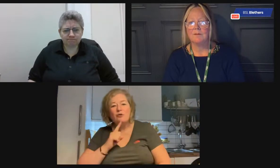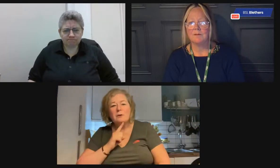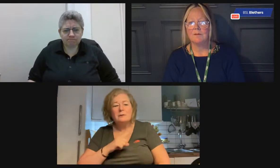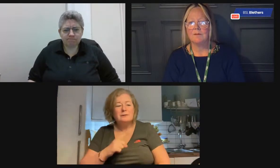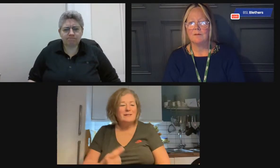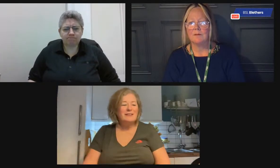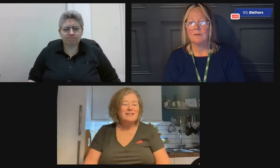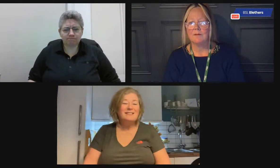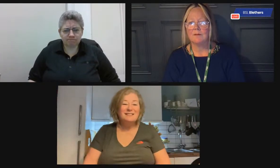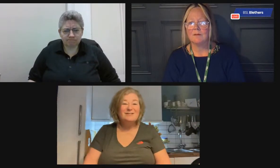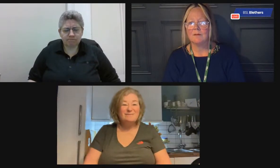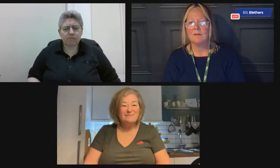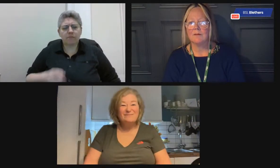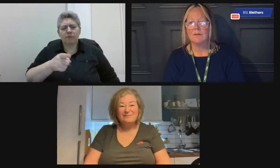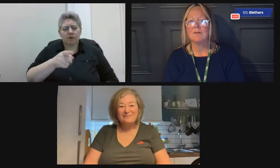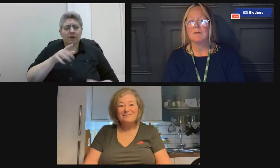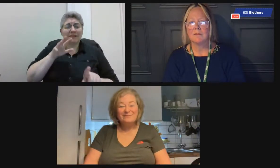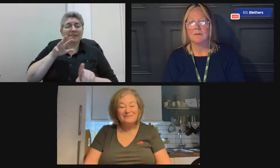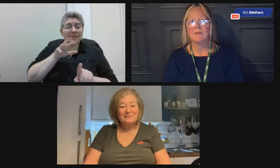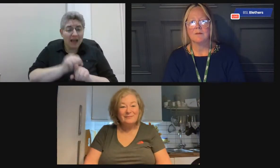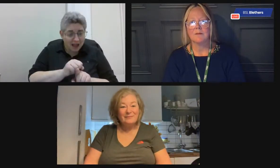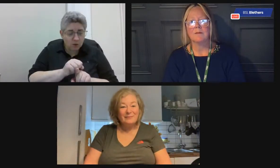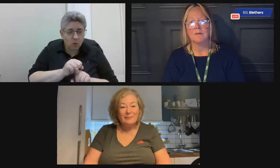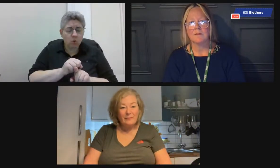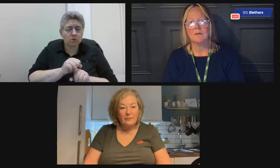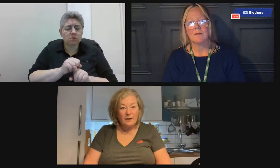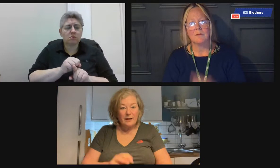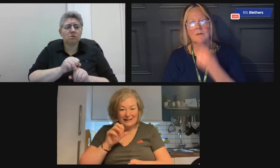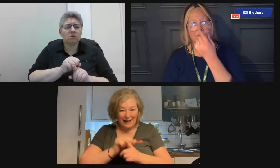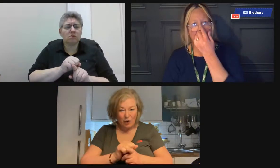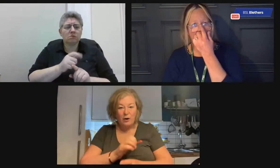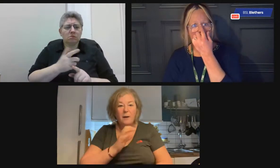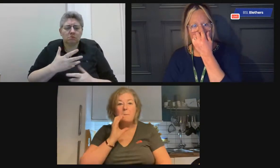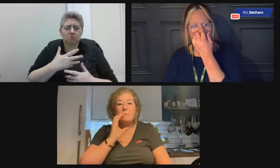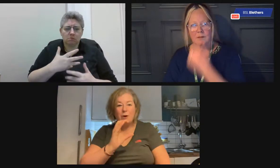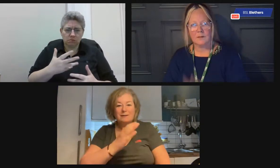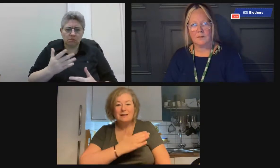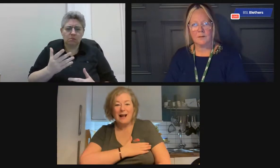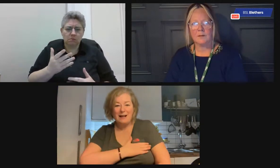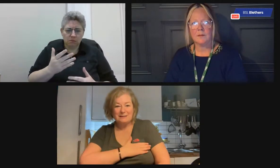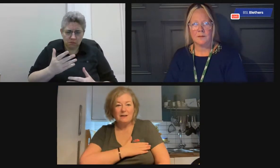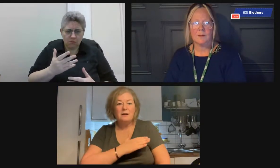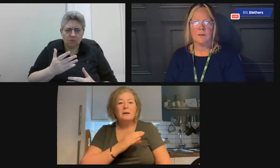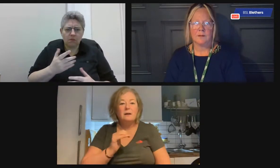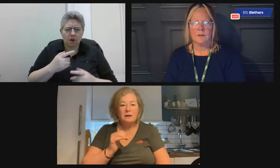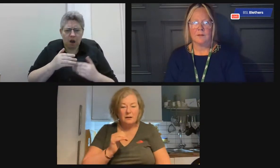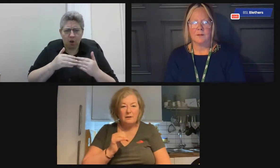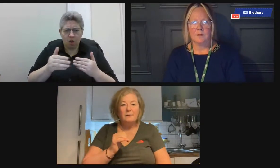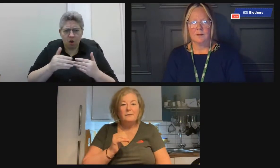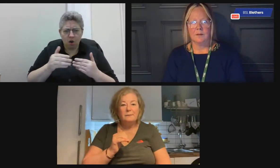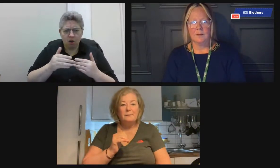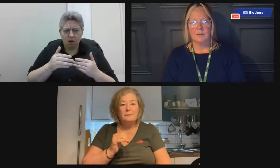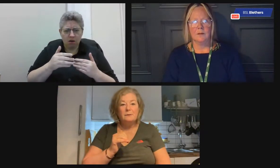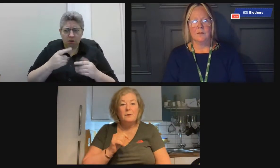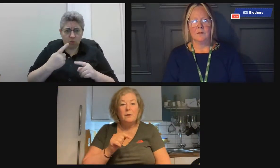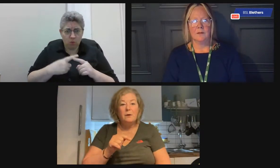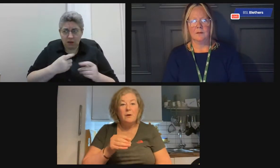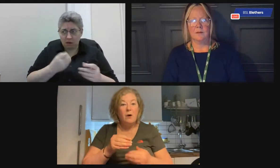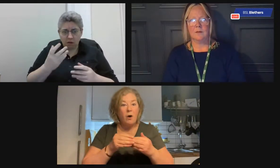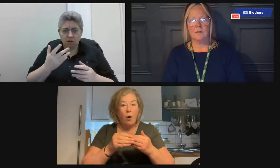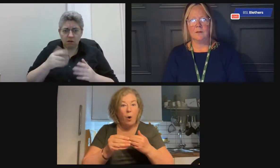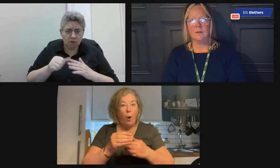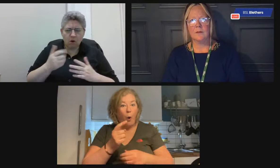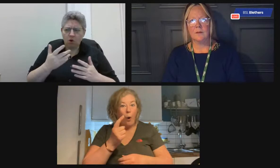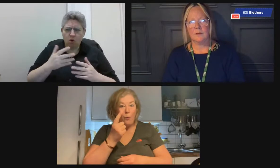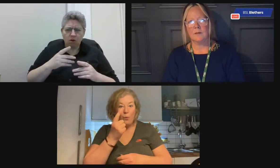You can't get that body language, that sort of recognition, if you like. It's really tough. So, Colleen, you were diagnosed, and that must have come